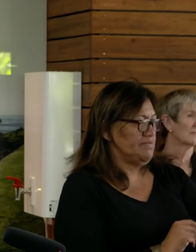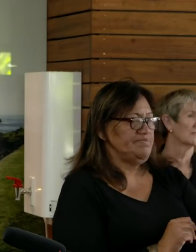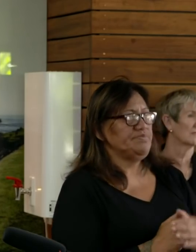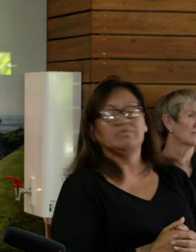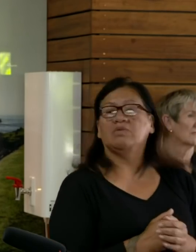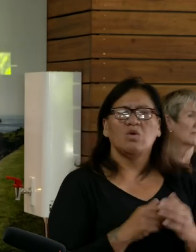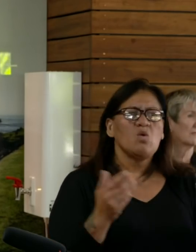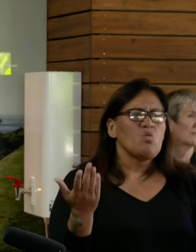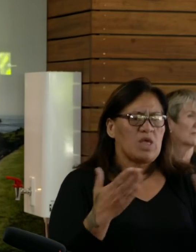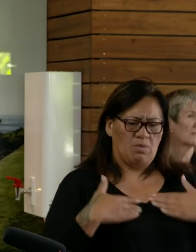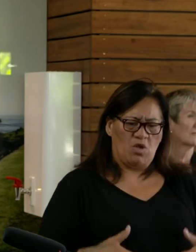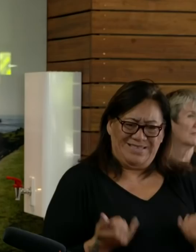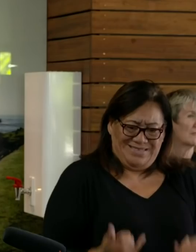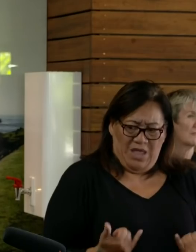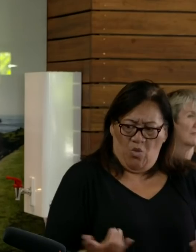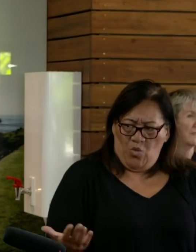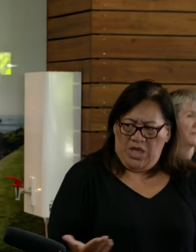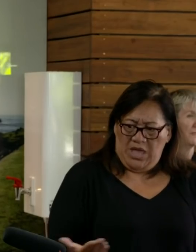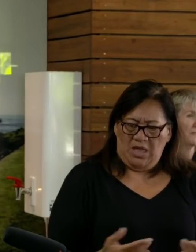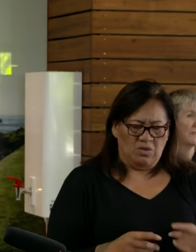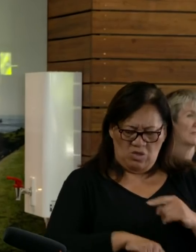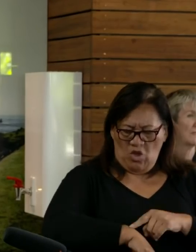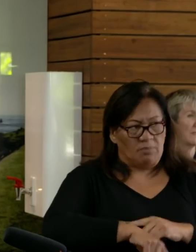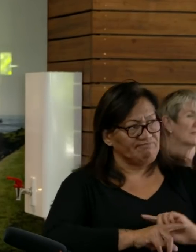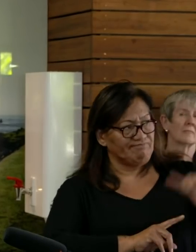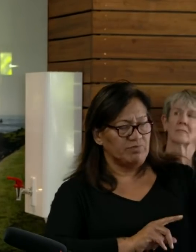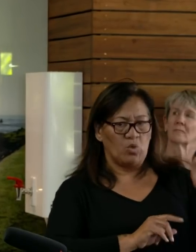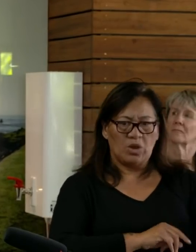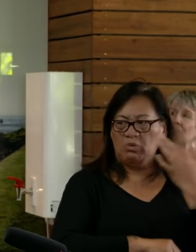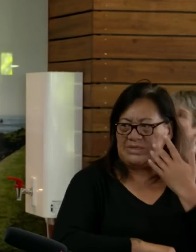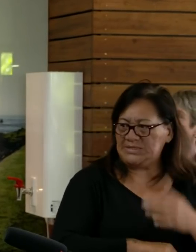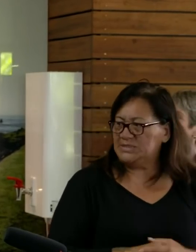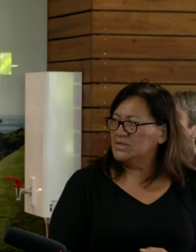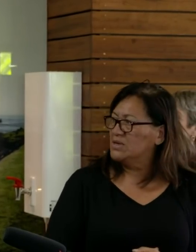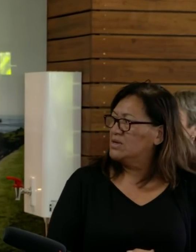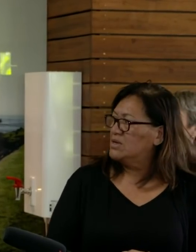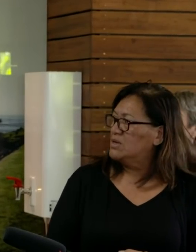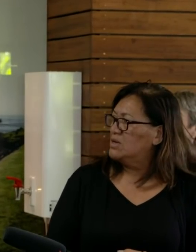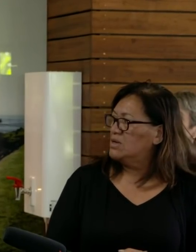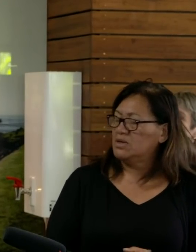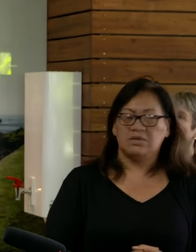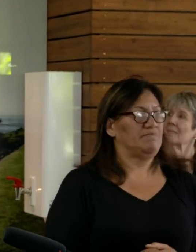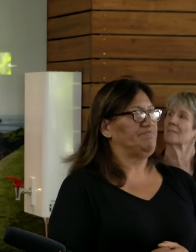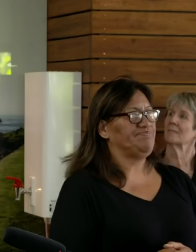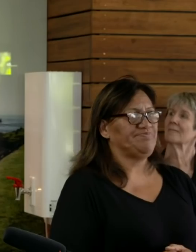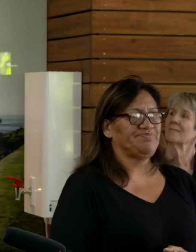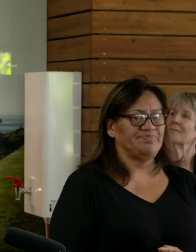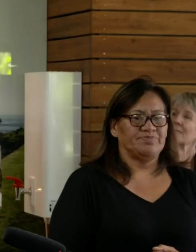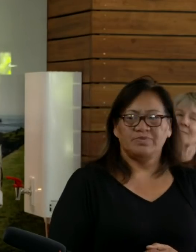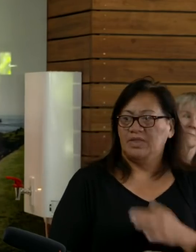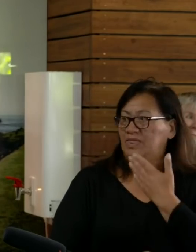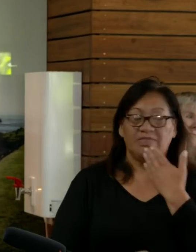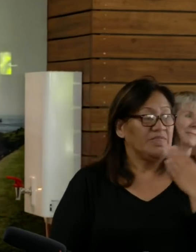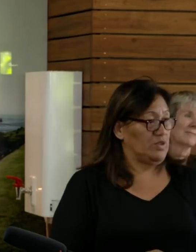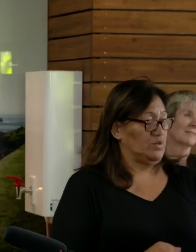the recovered bodies at the moment? What's the timeline in terms of getting them to Auckland? Would you like to? So thank you,